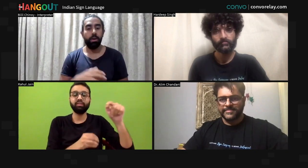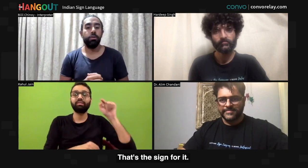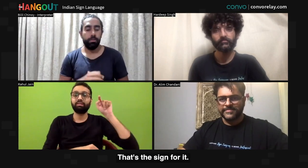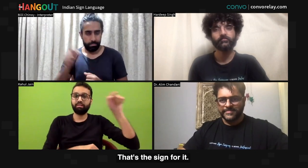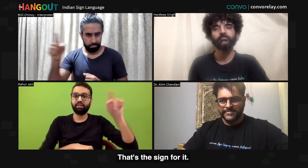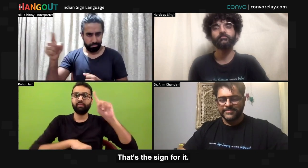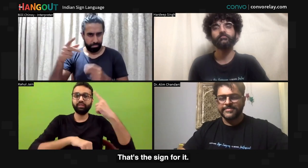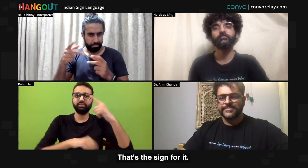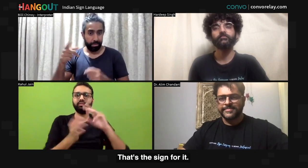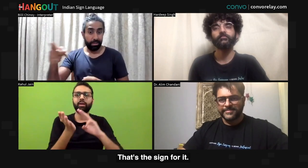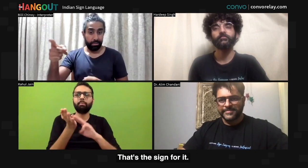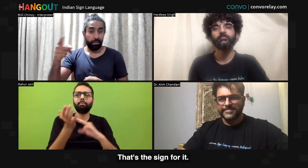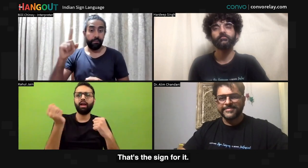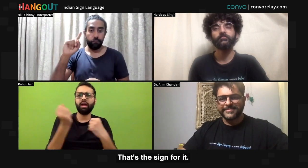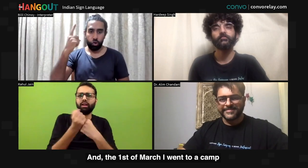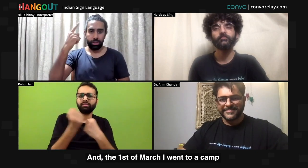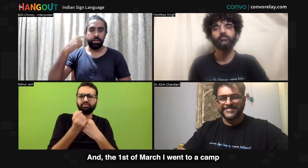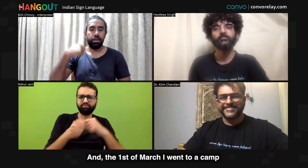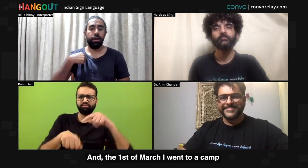That's a sign for it. And, um,